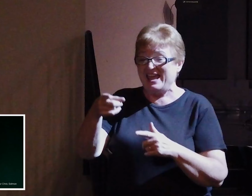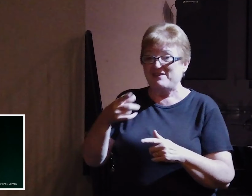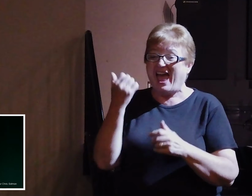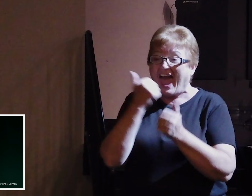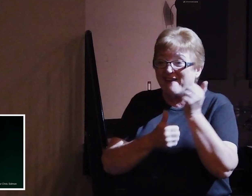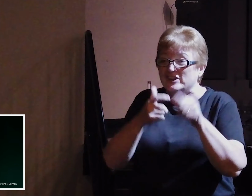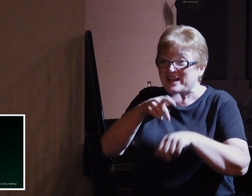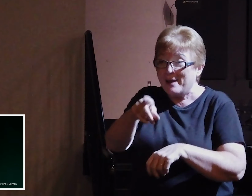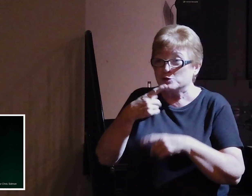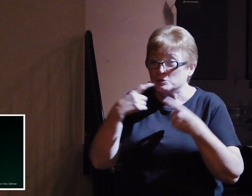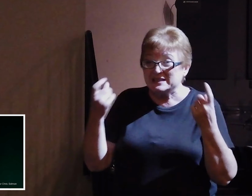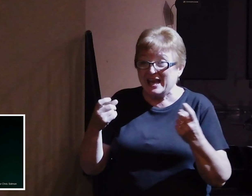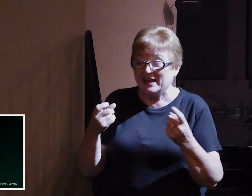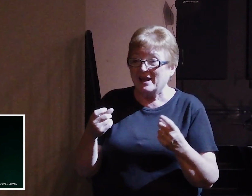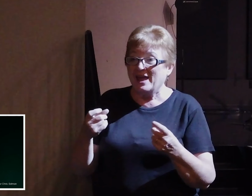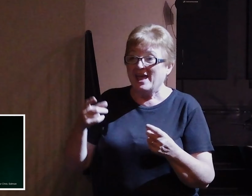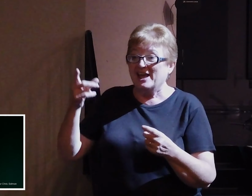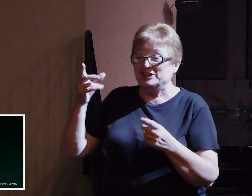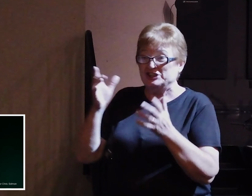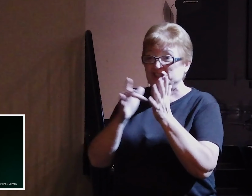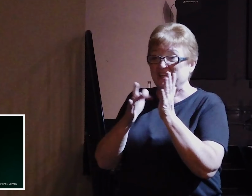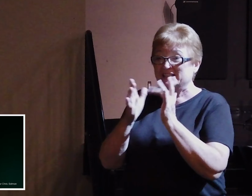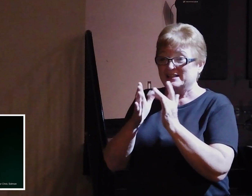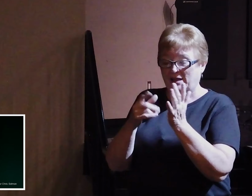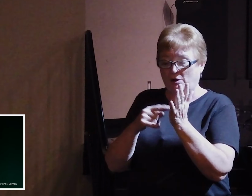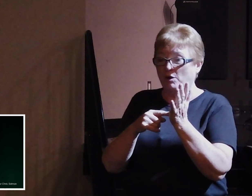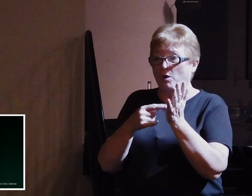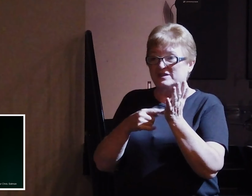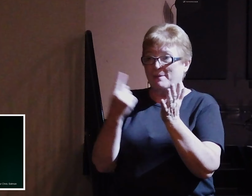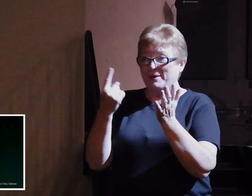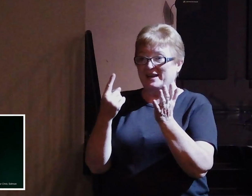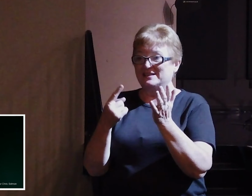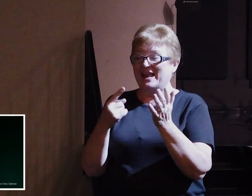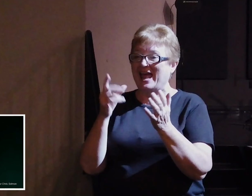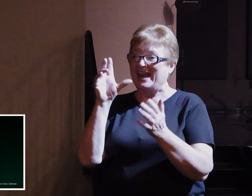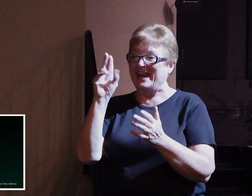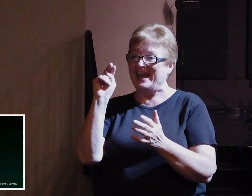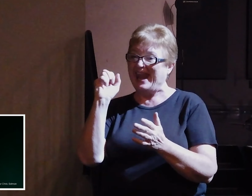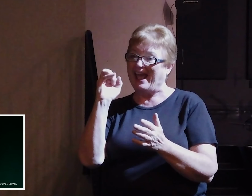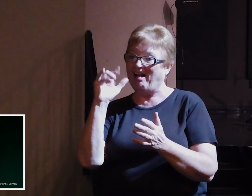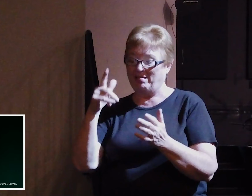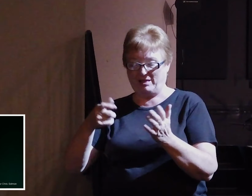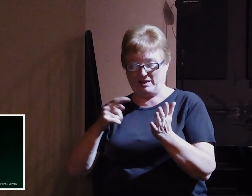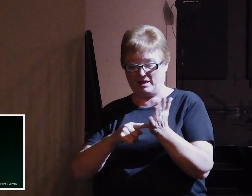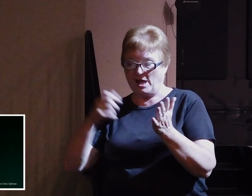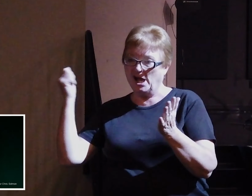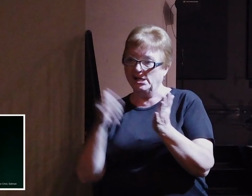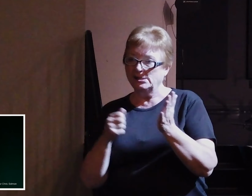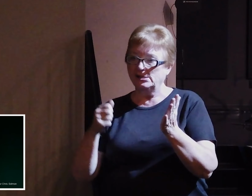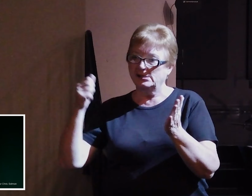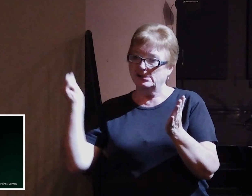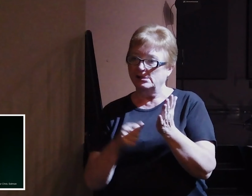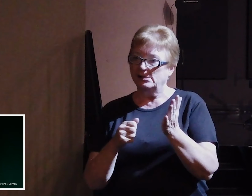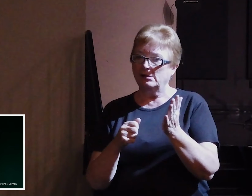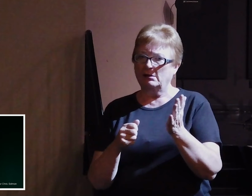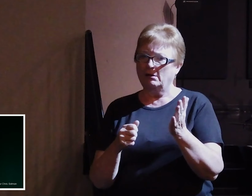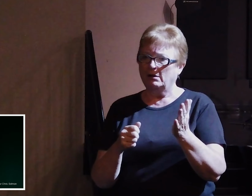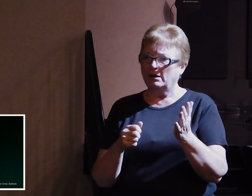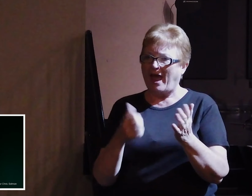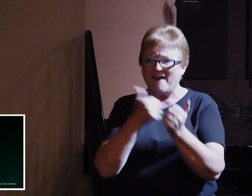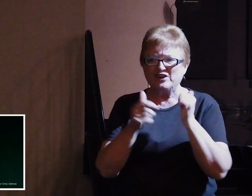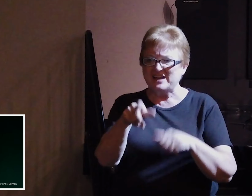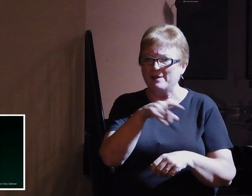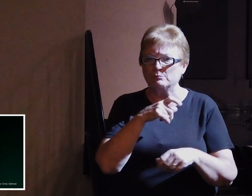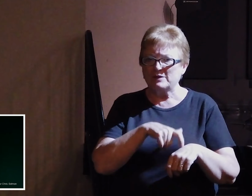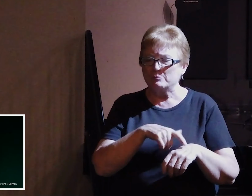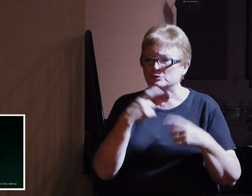put the nail through my hand, would you really do it? Every time you sin, another lash on the back of someone, if you actually